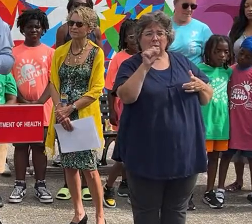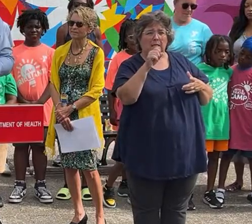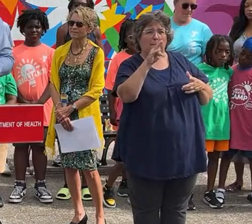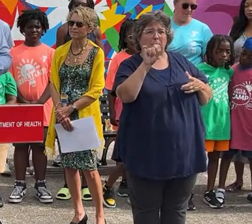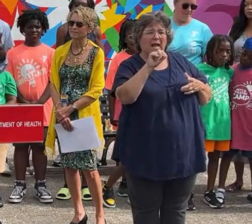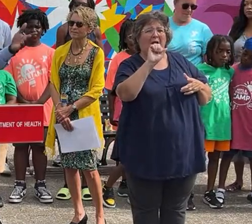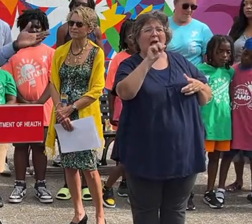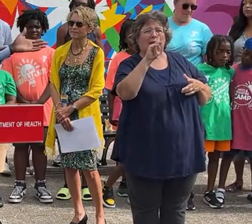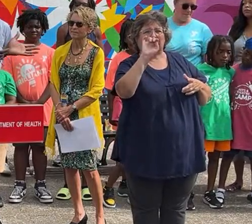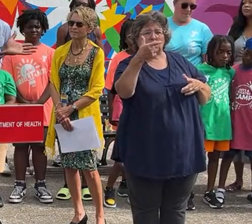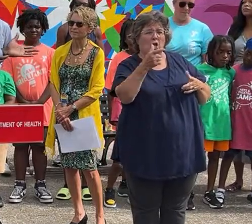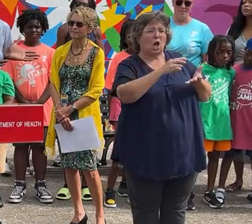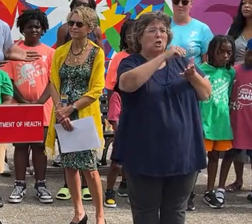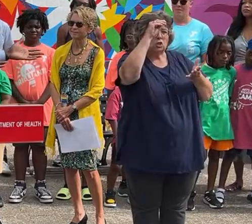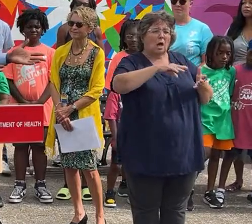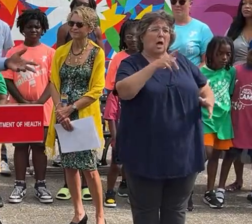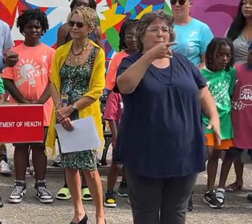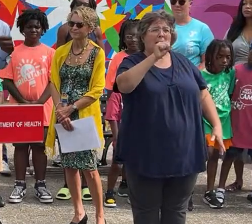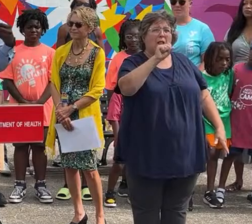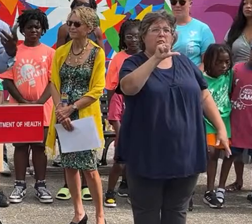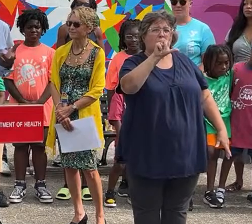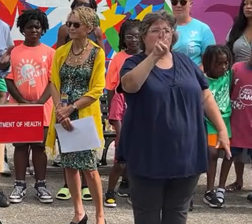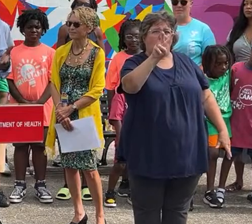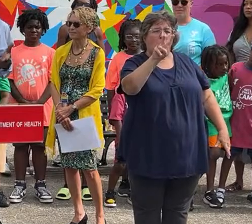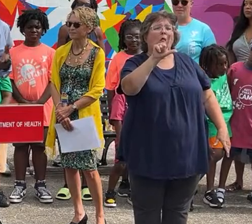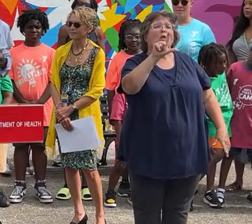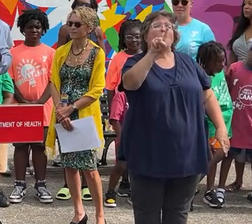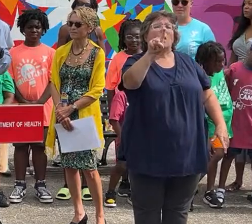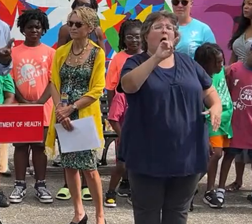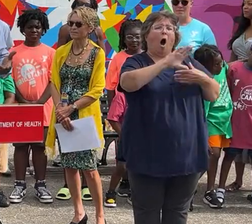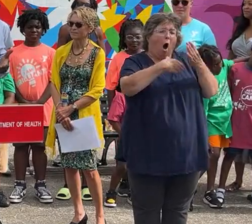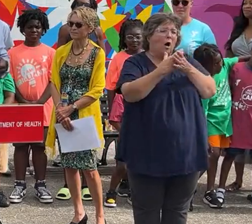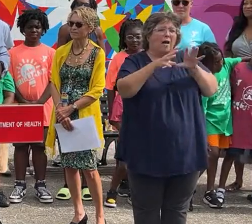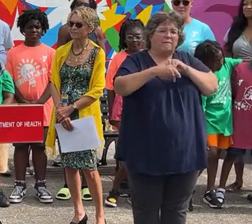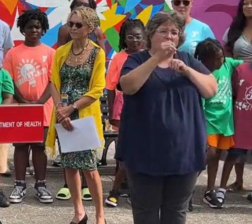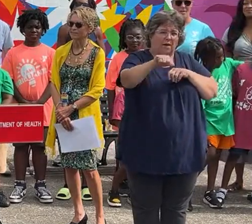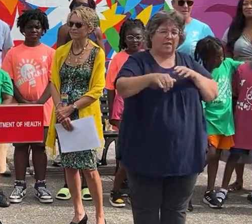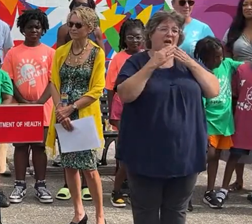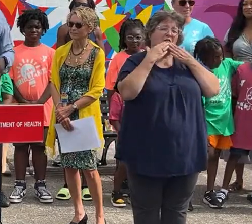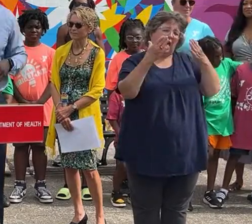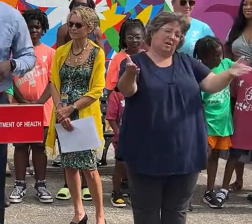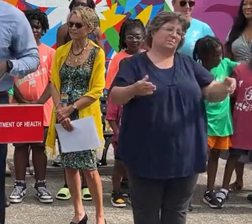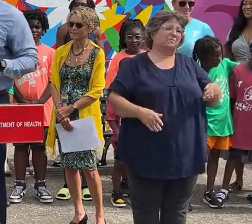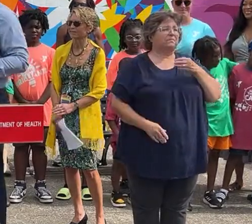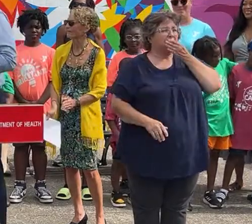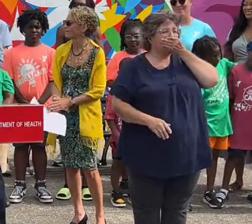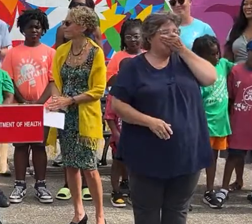the AKG, the students of PS31, and everyone involved. Thank you all so much.